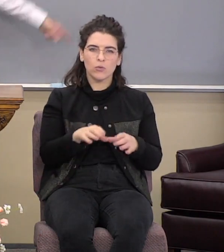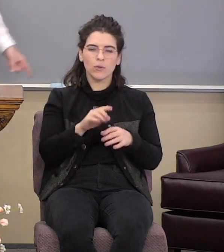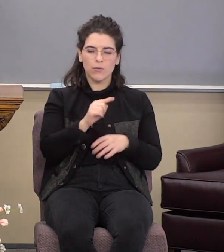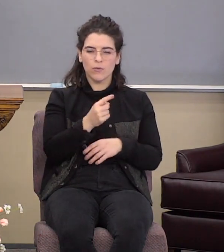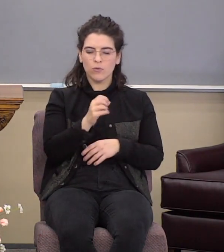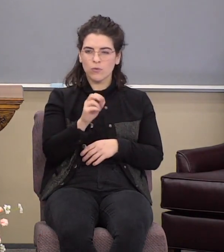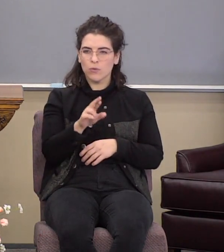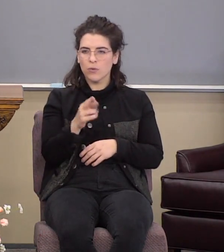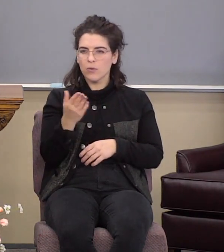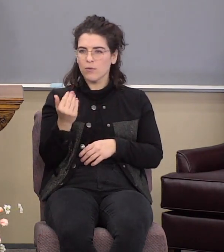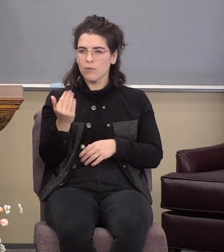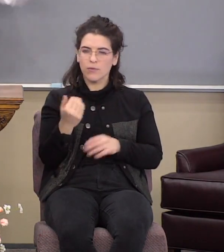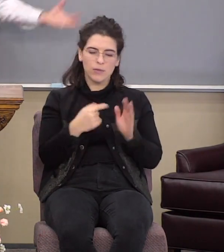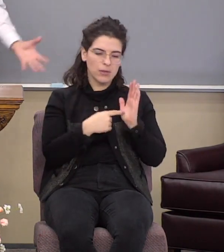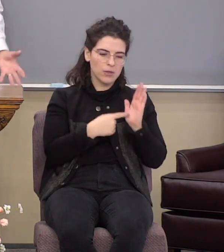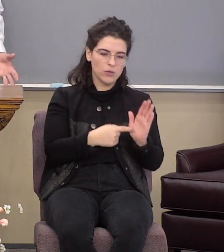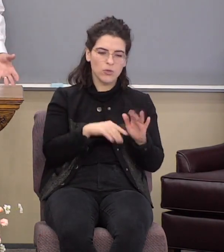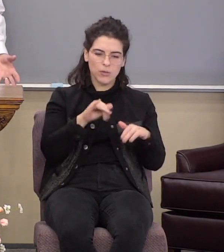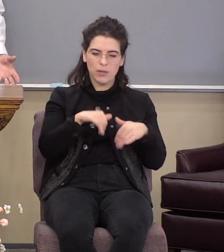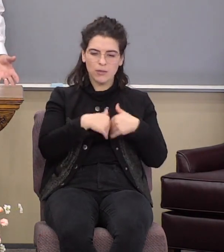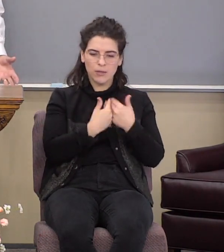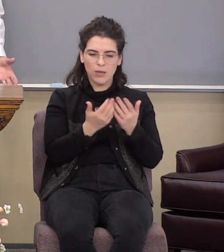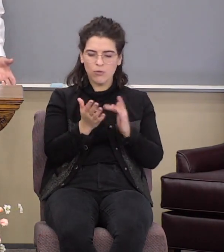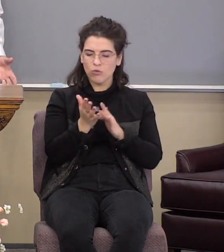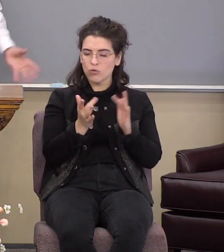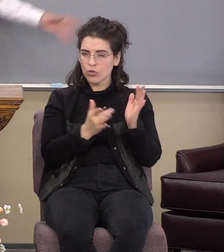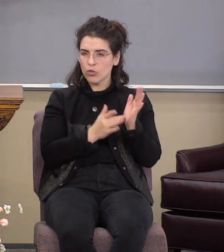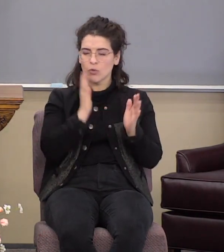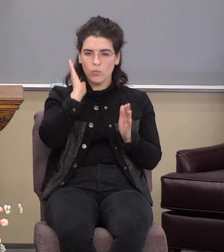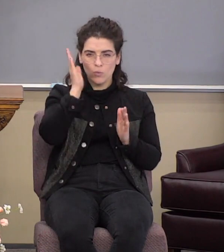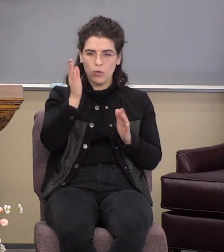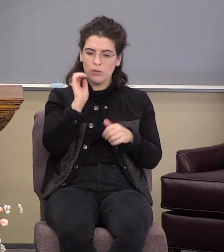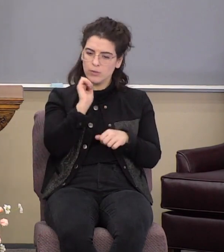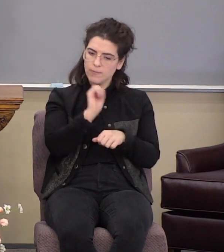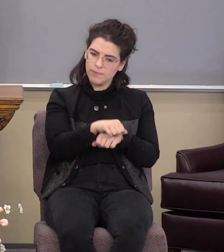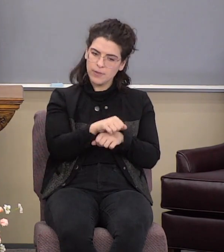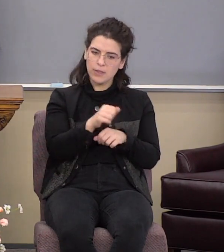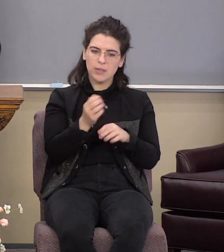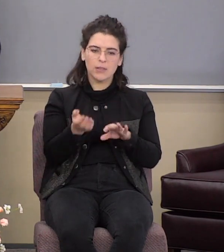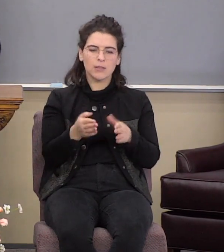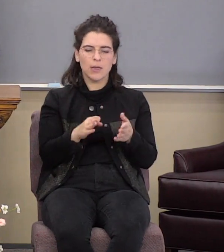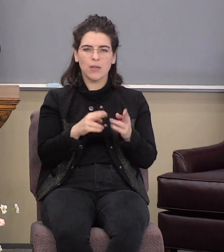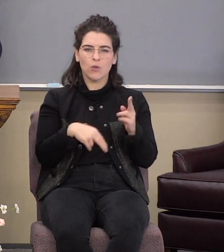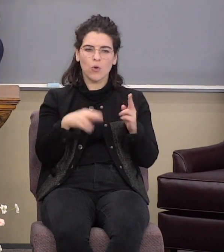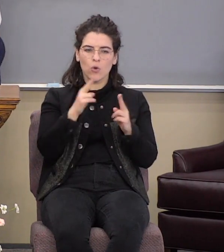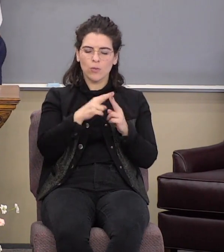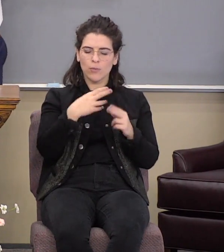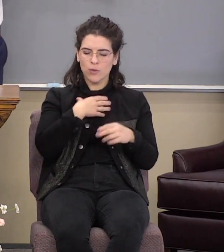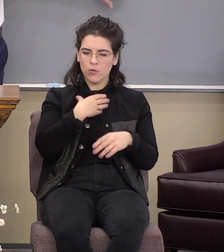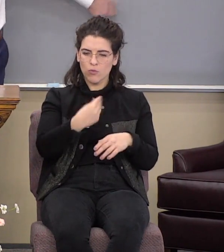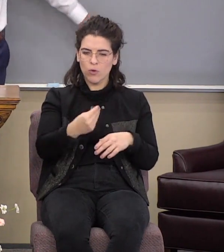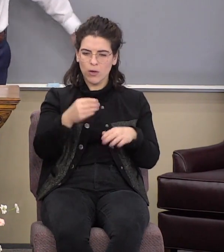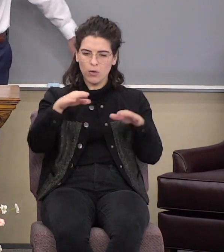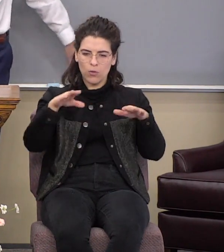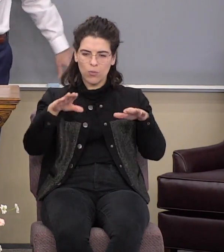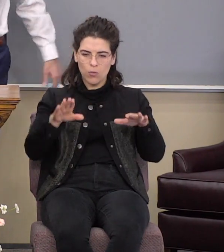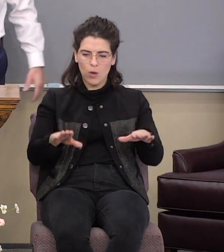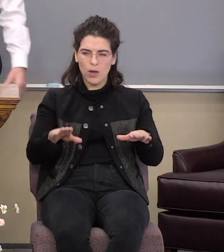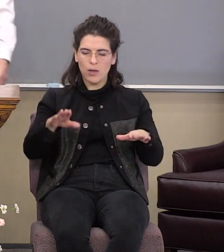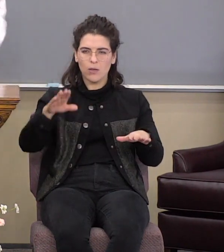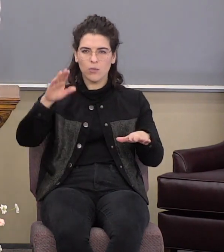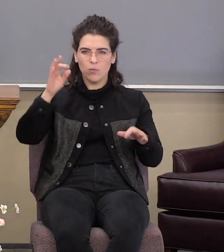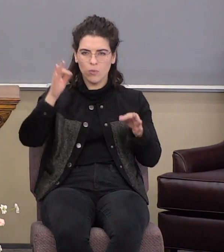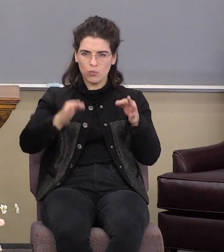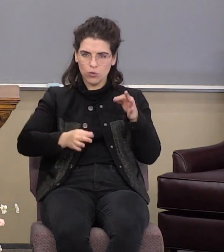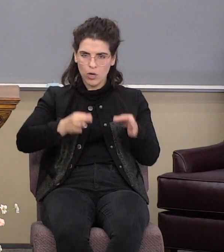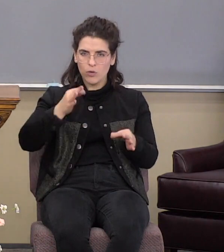that's how Jesus is going to defeat death ultimately at the great white throne judgment. The one